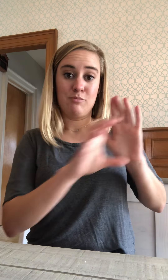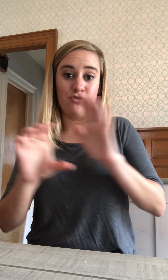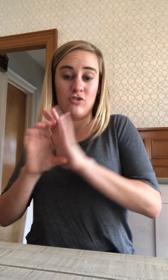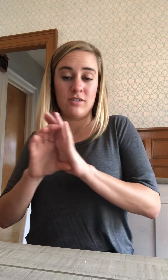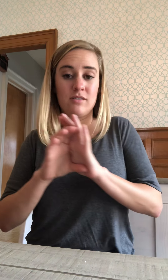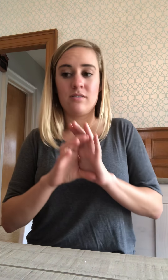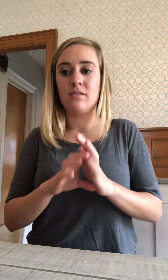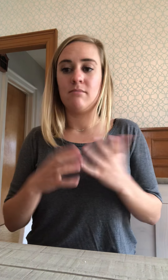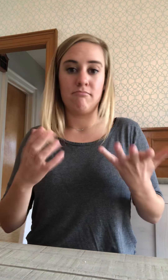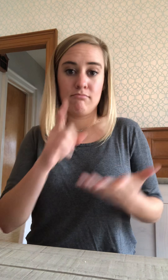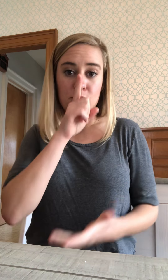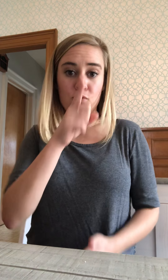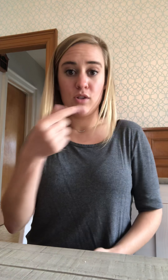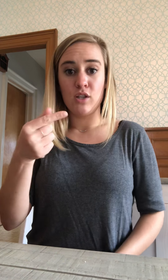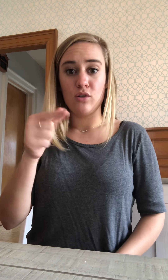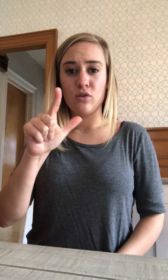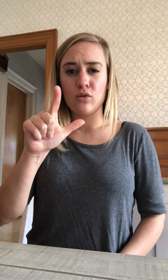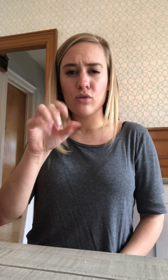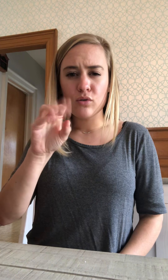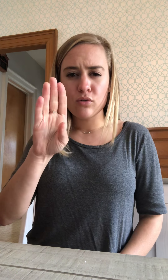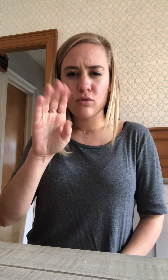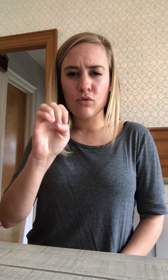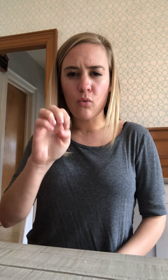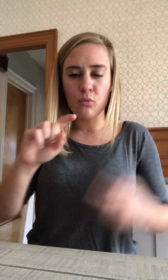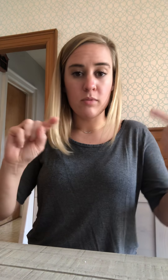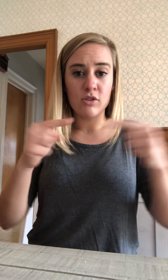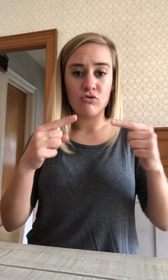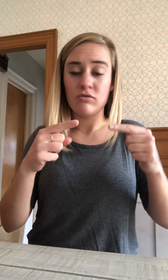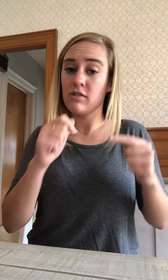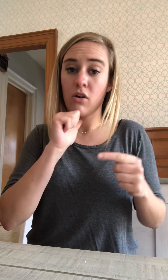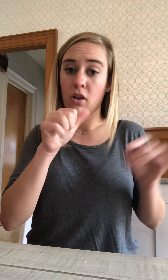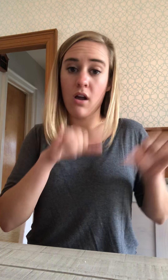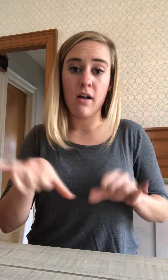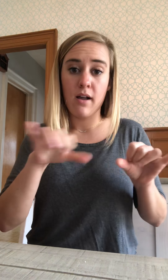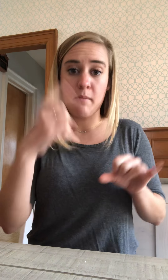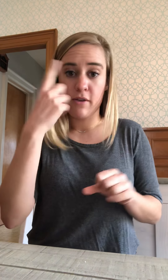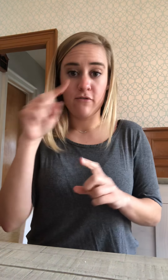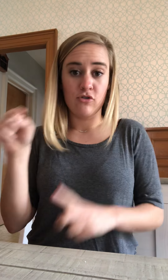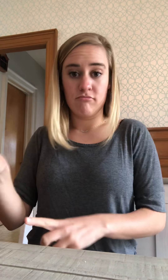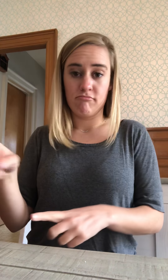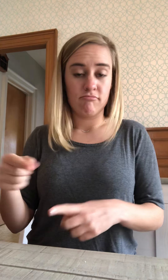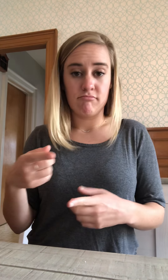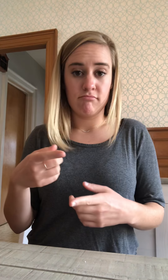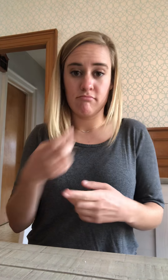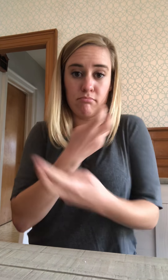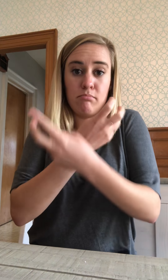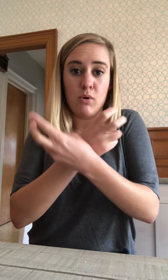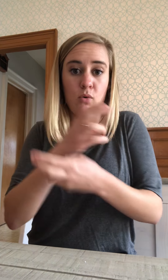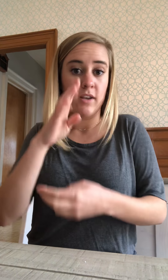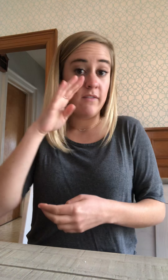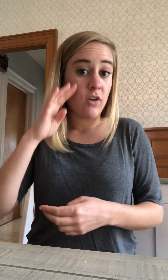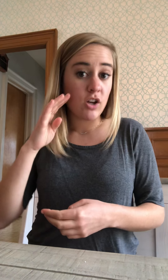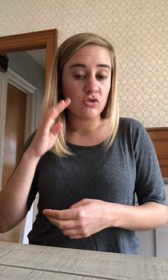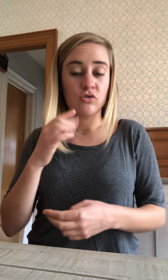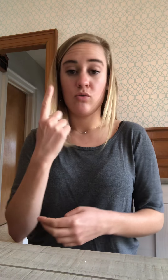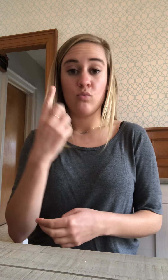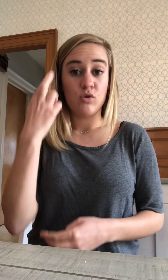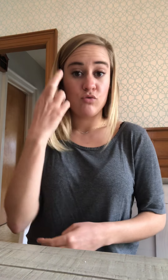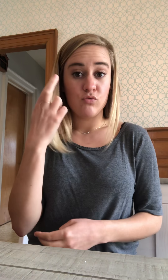are not that common with these bony fractures. All right. And part of the reason that the bone is so thin is to